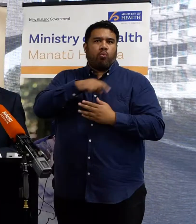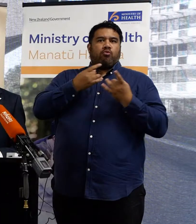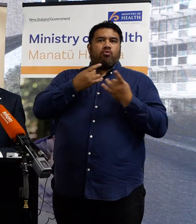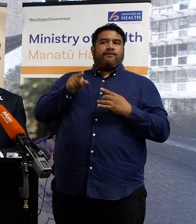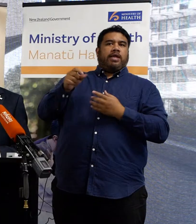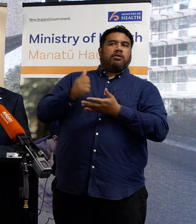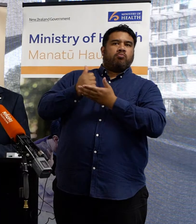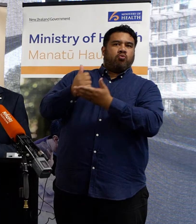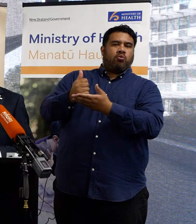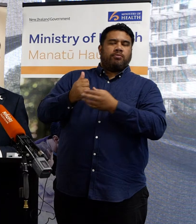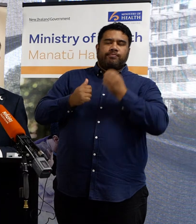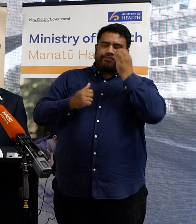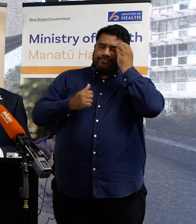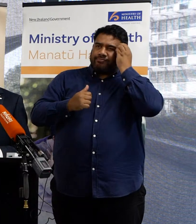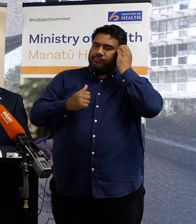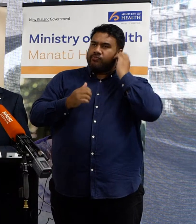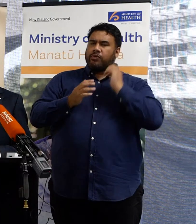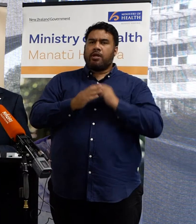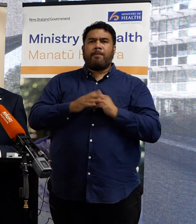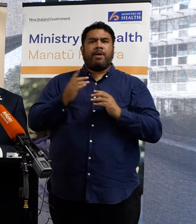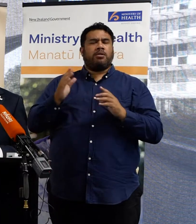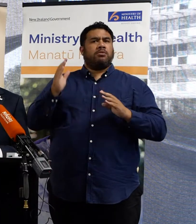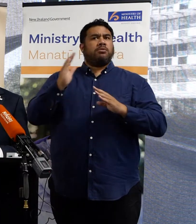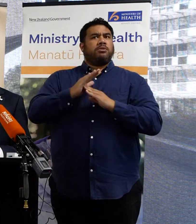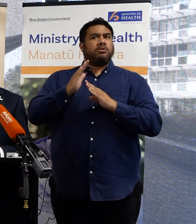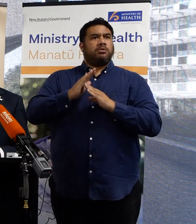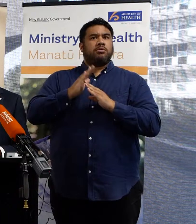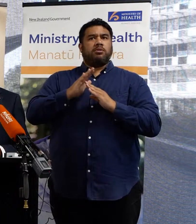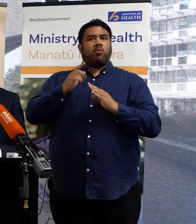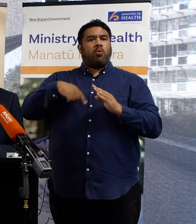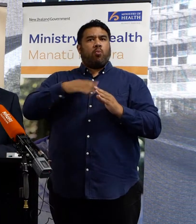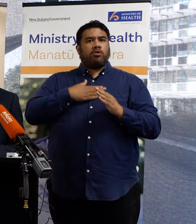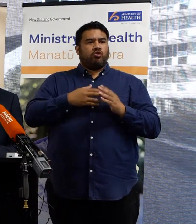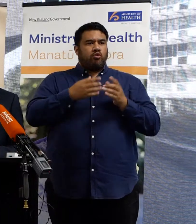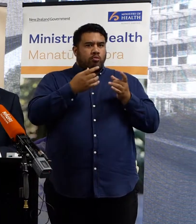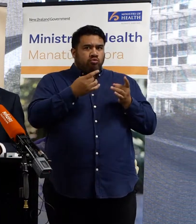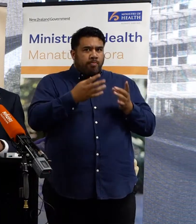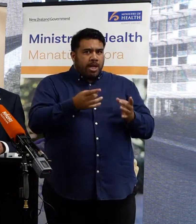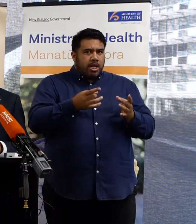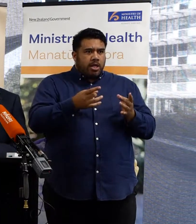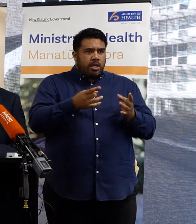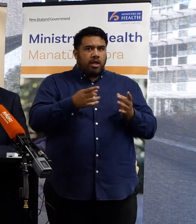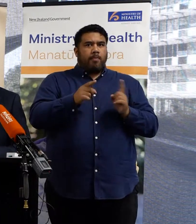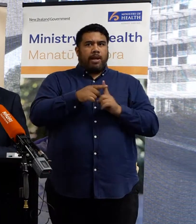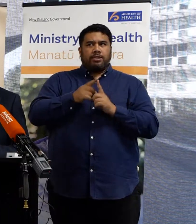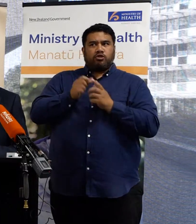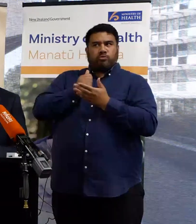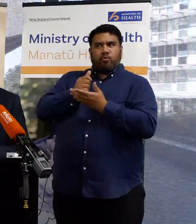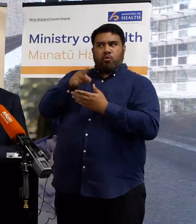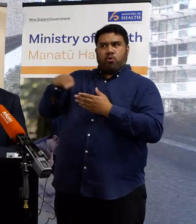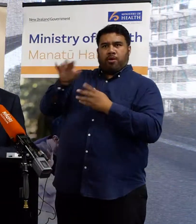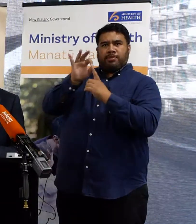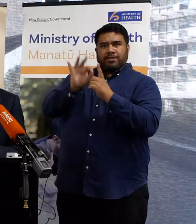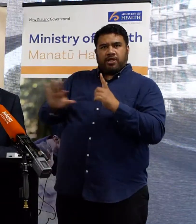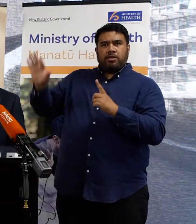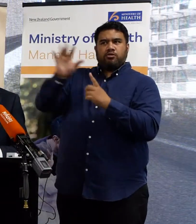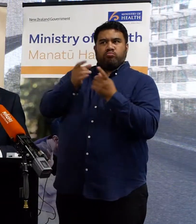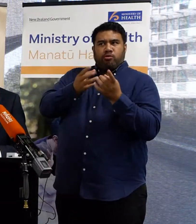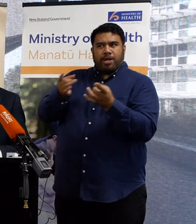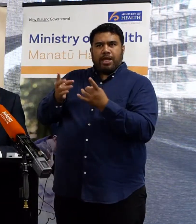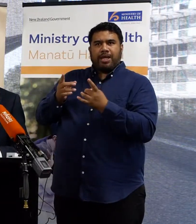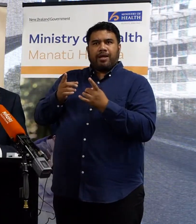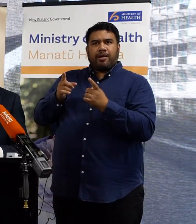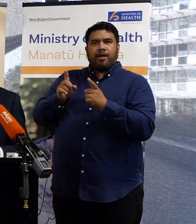possibility. And the key thing here is we're really active in continuing to support preparations in the Pacific, particularly for those realm